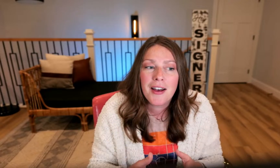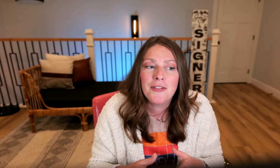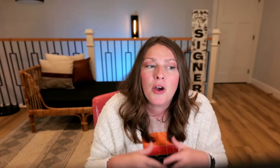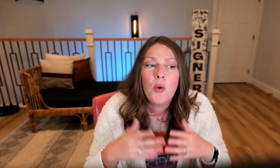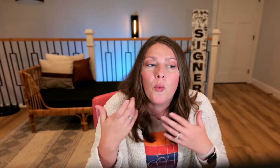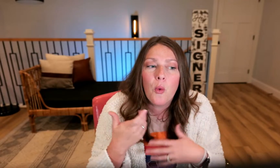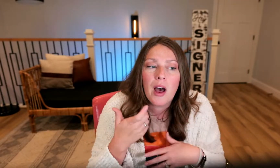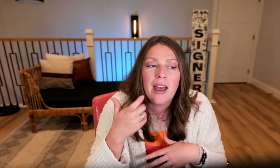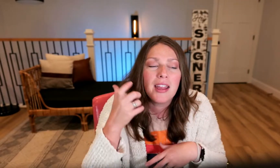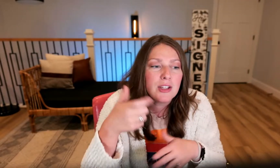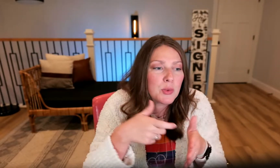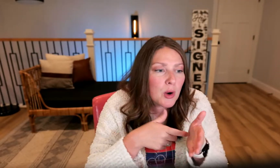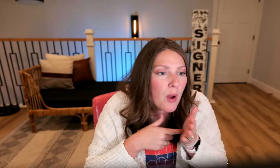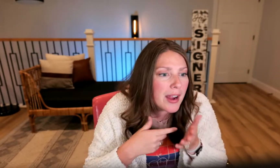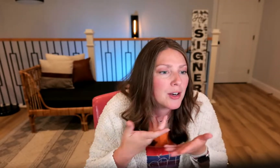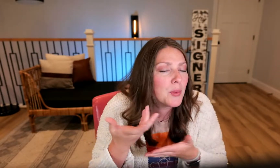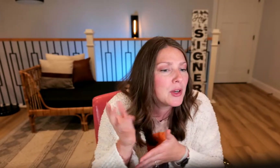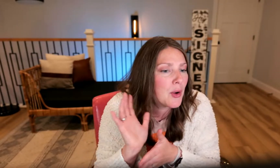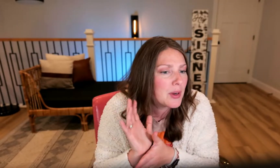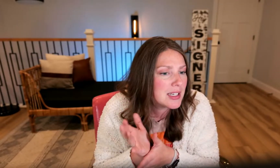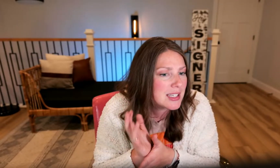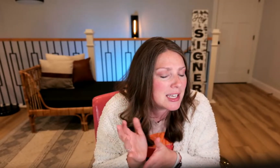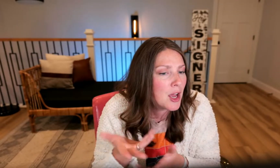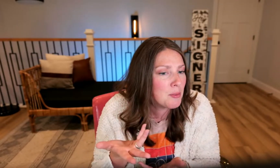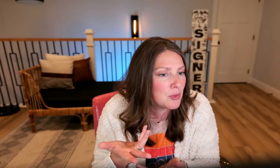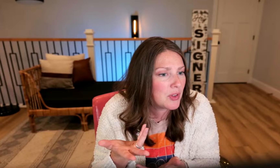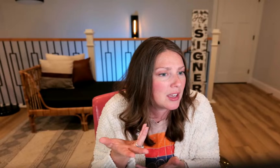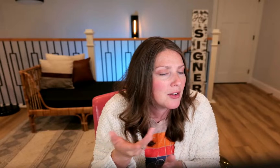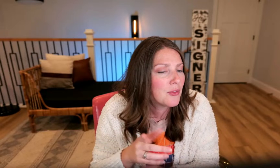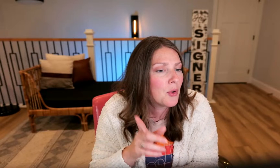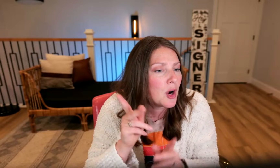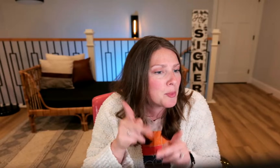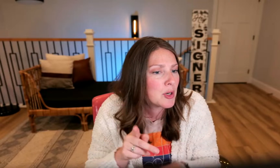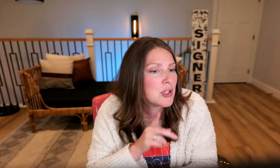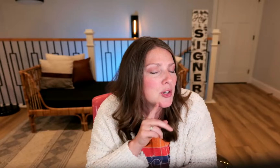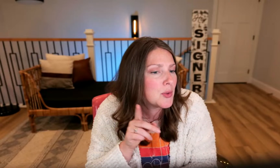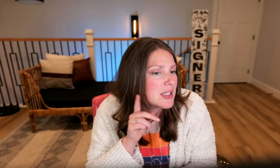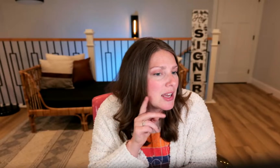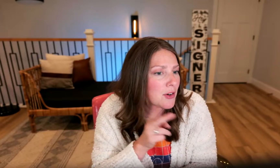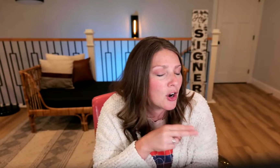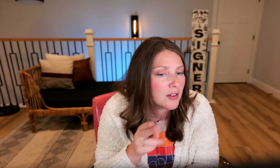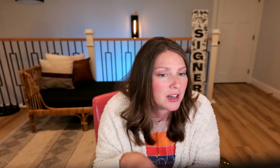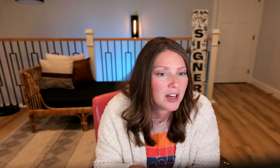of what is required when going to see a movie for a person who is deaf or hard of hearing.